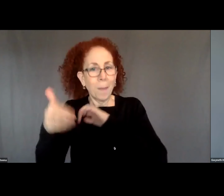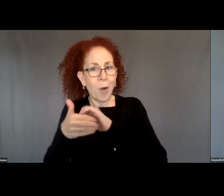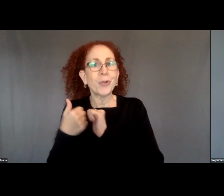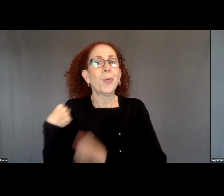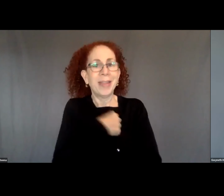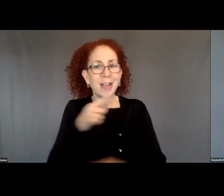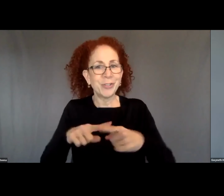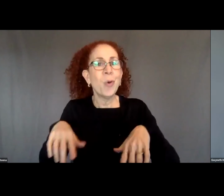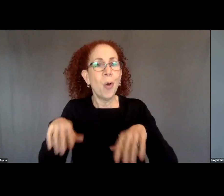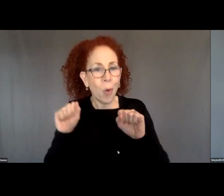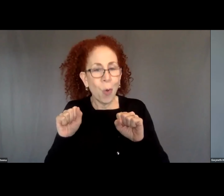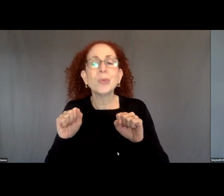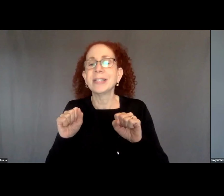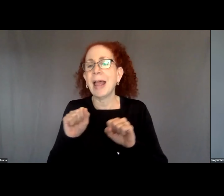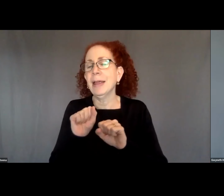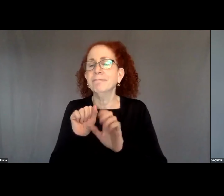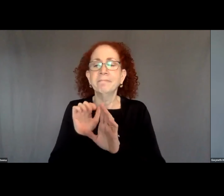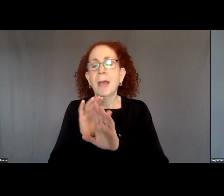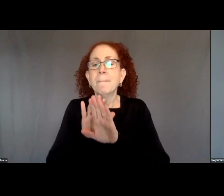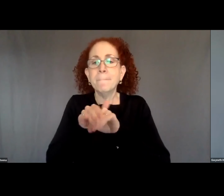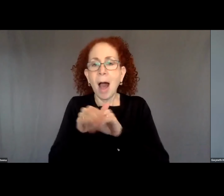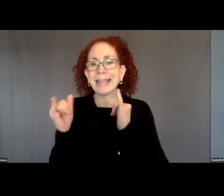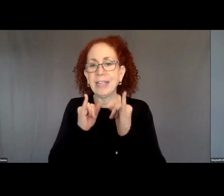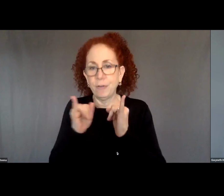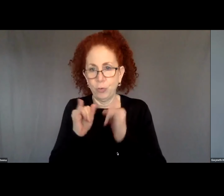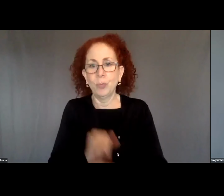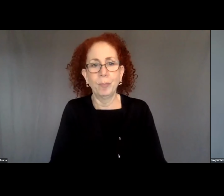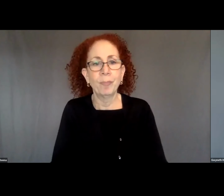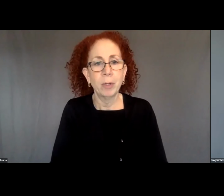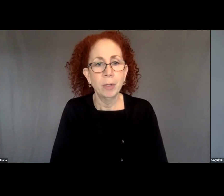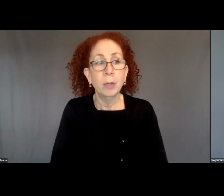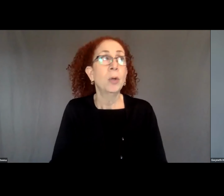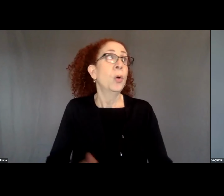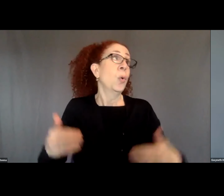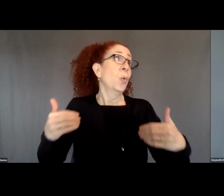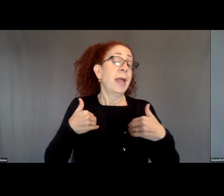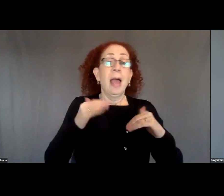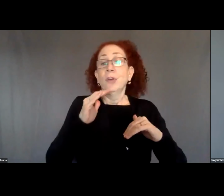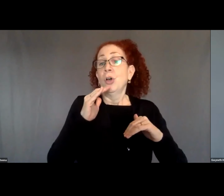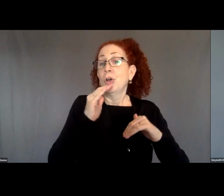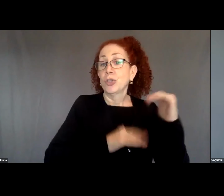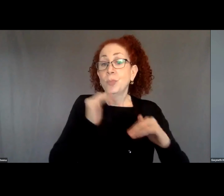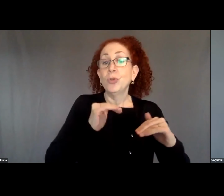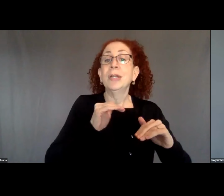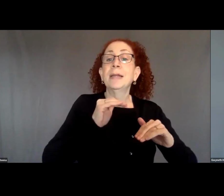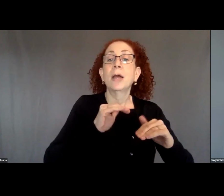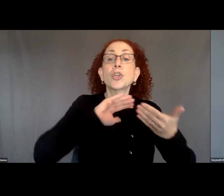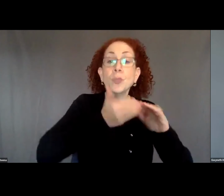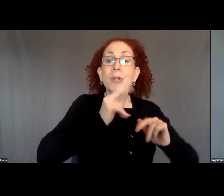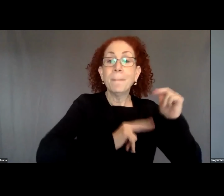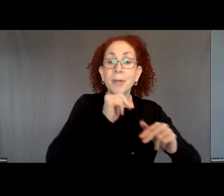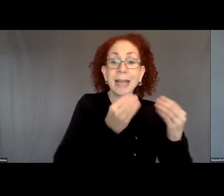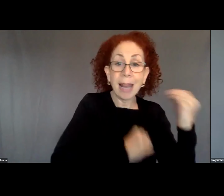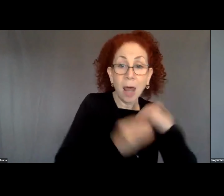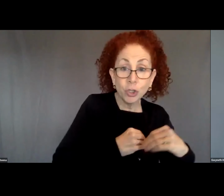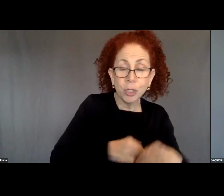to host a mock interview program with DALSA 1Ls. We've held community building lunches, created a database for